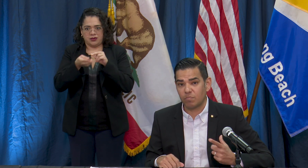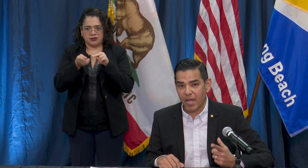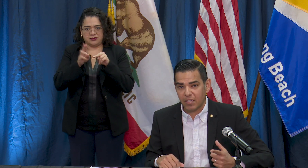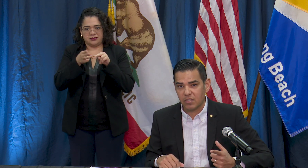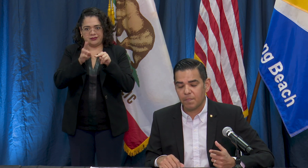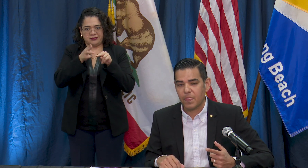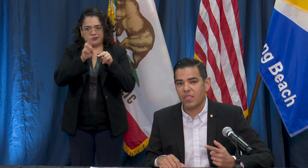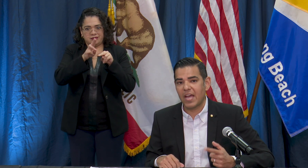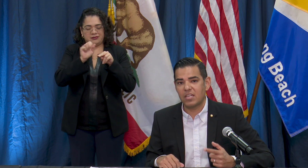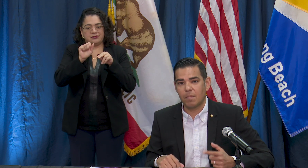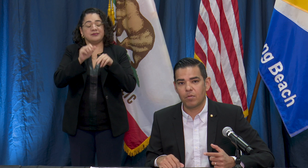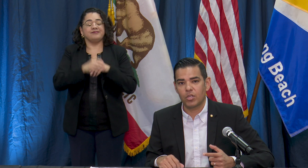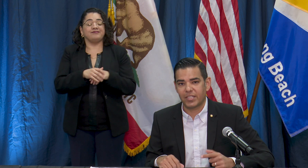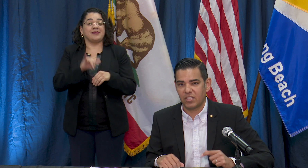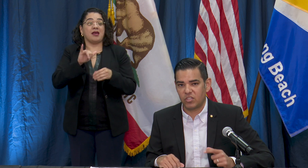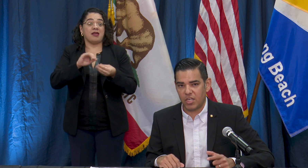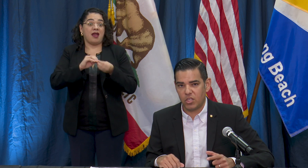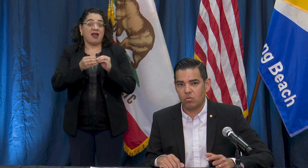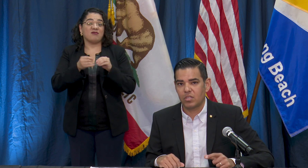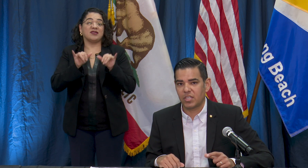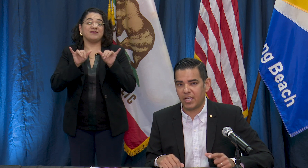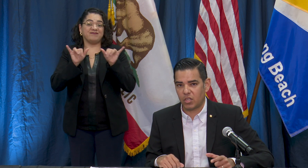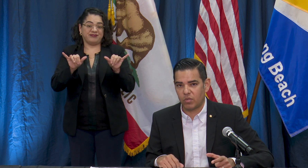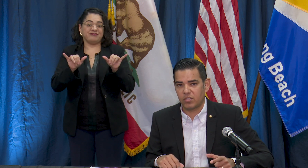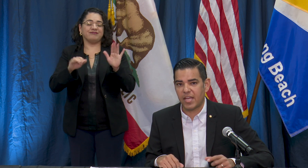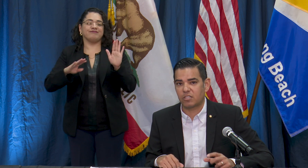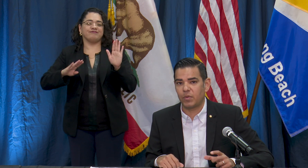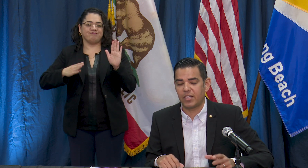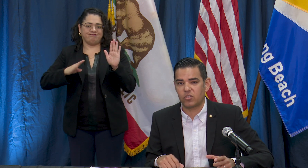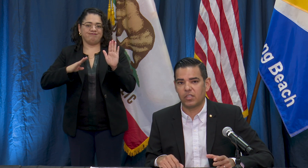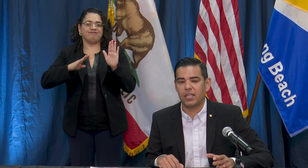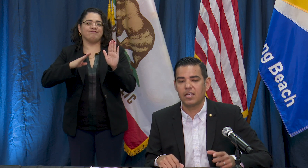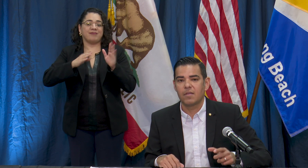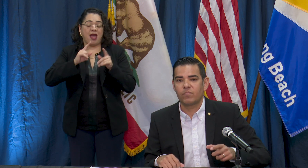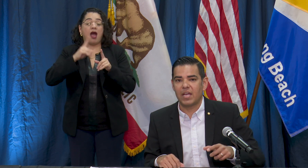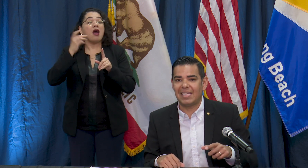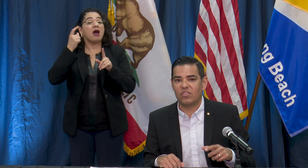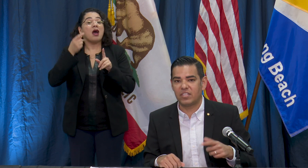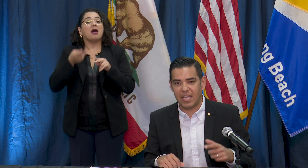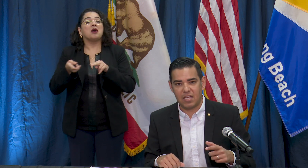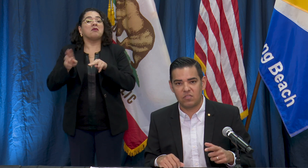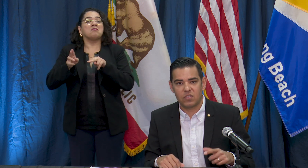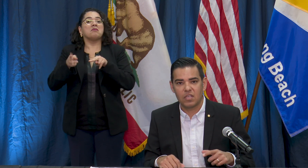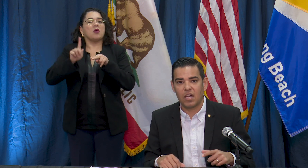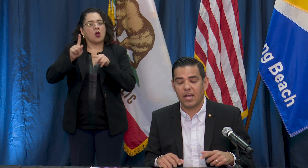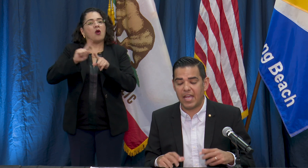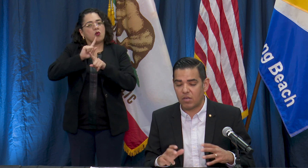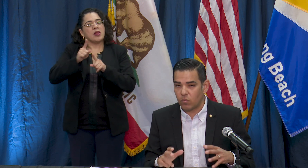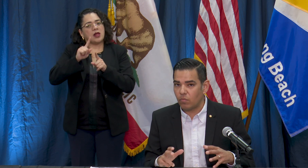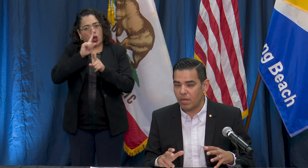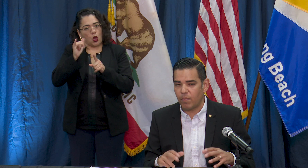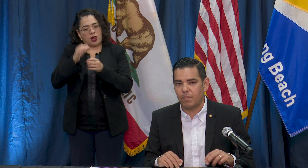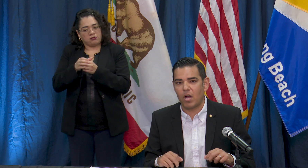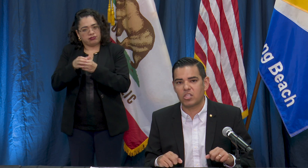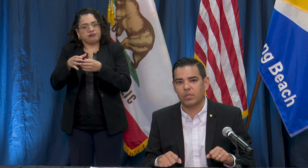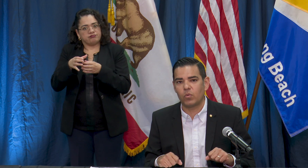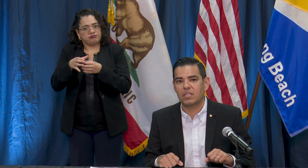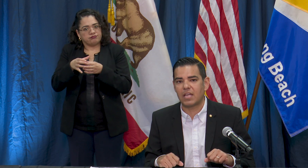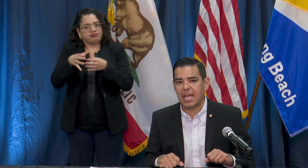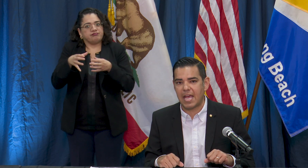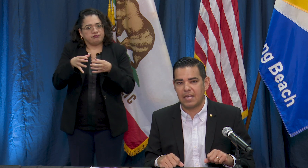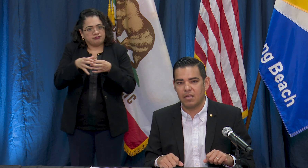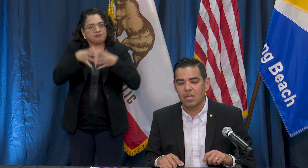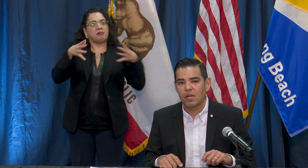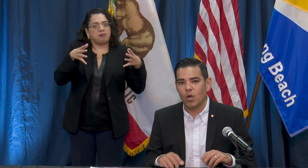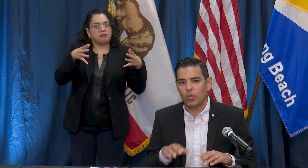should expect that number to continue to increase exponentially in the days and possibly